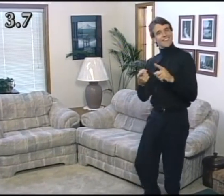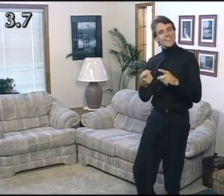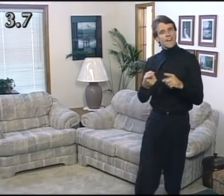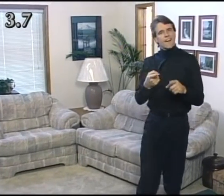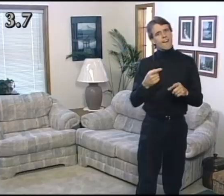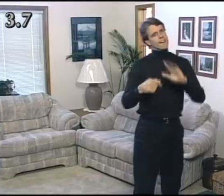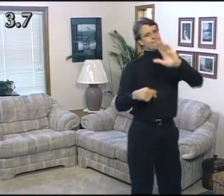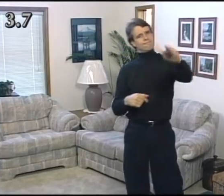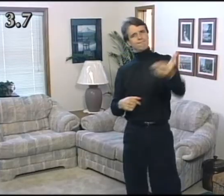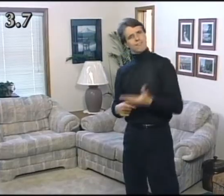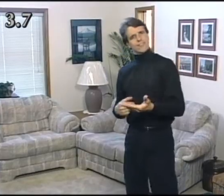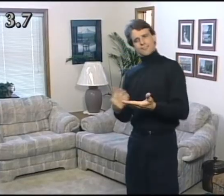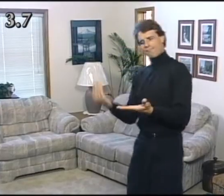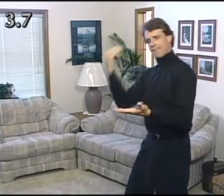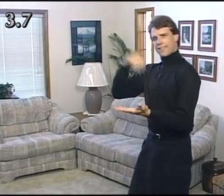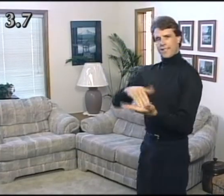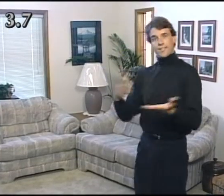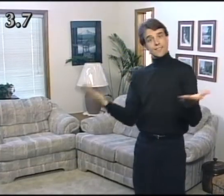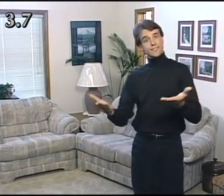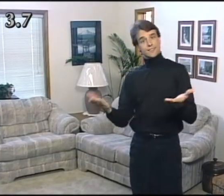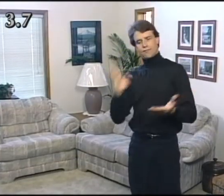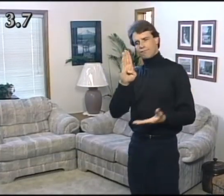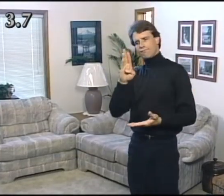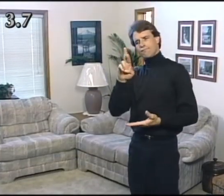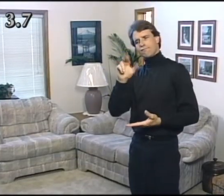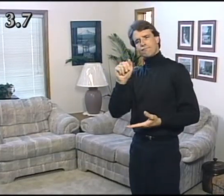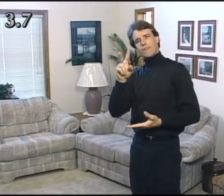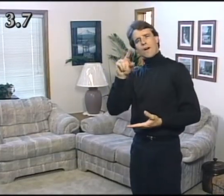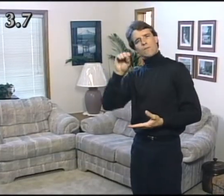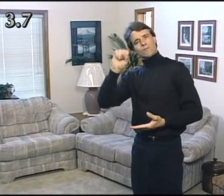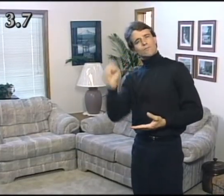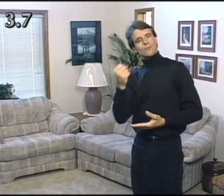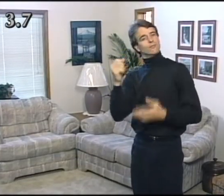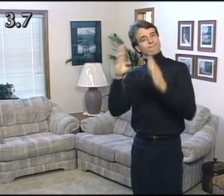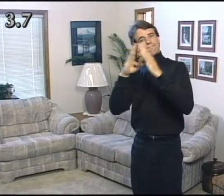Hello again, my friend, and welcome again to the Bravo's house.